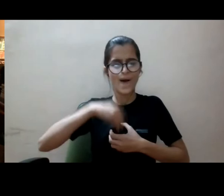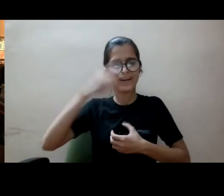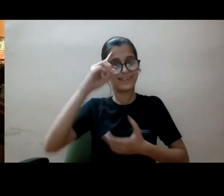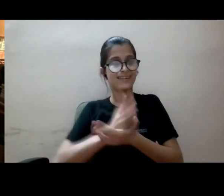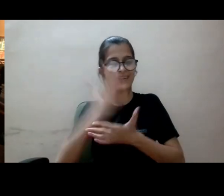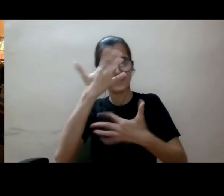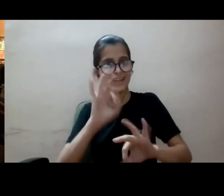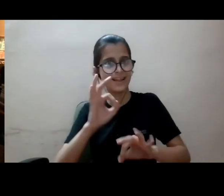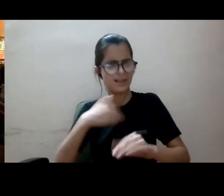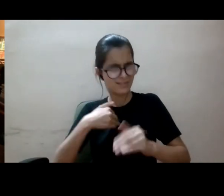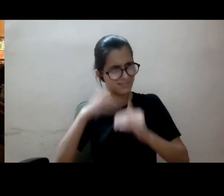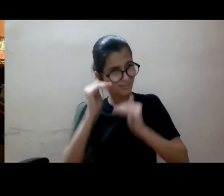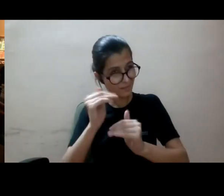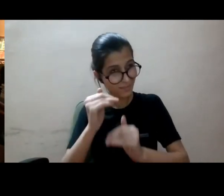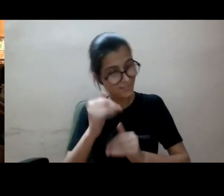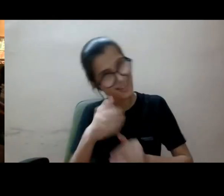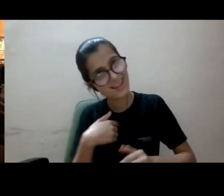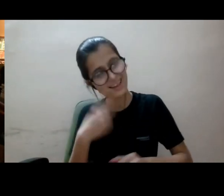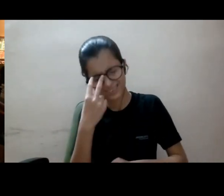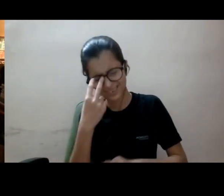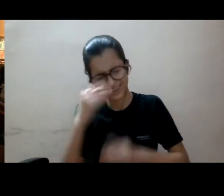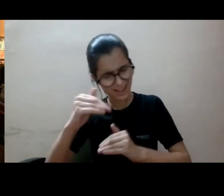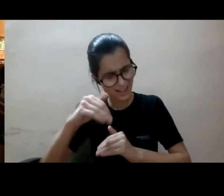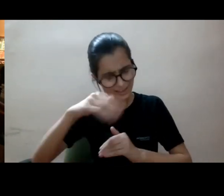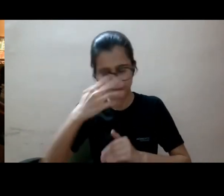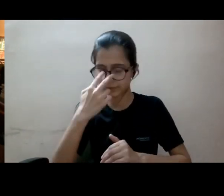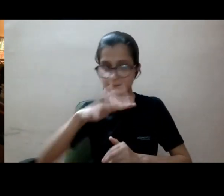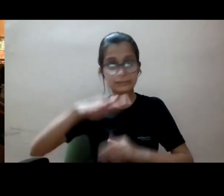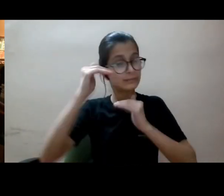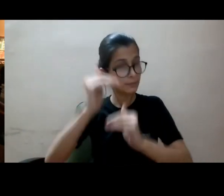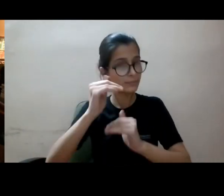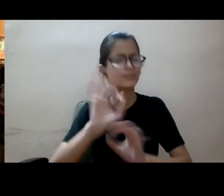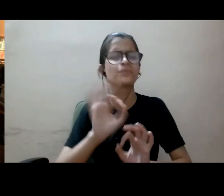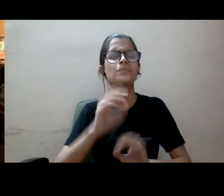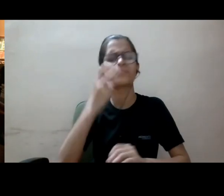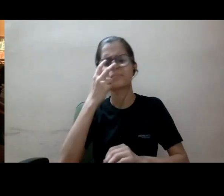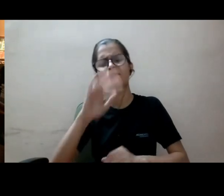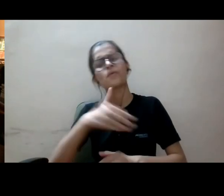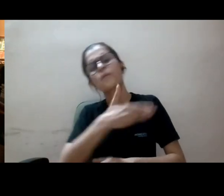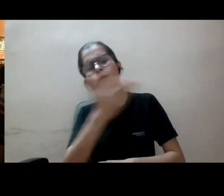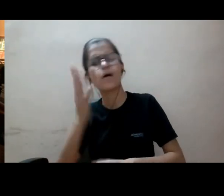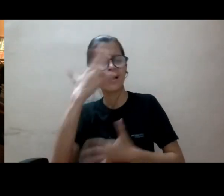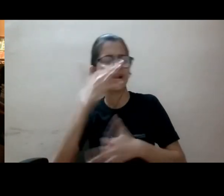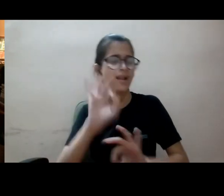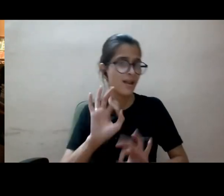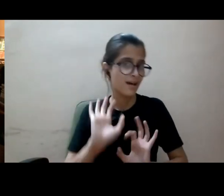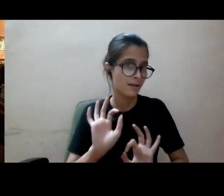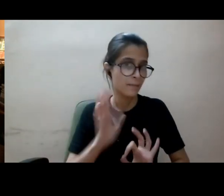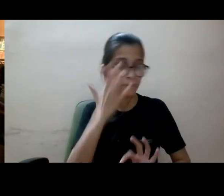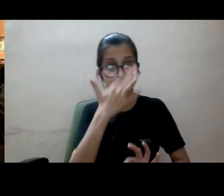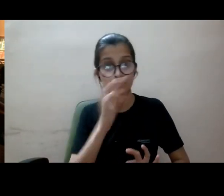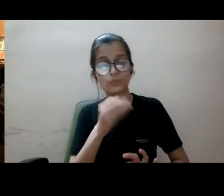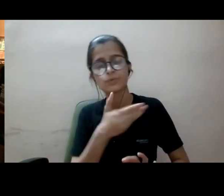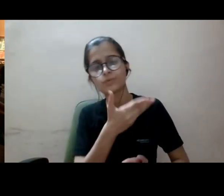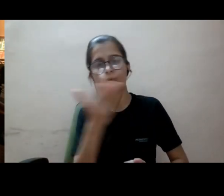limited to just the sighted. I think the blind have access to beauty. I think beauty is political. I think people try to